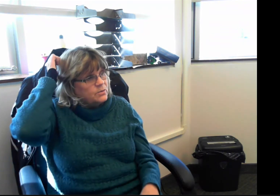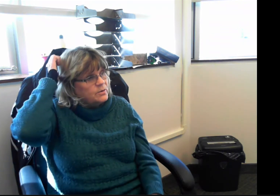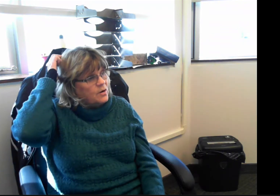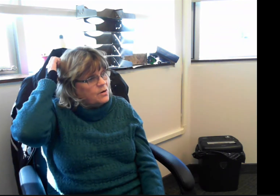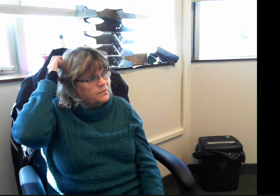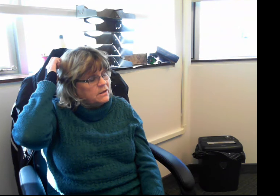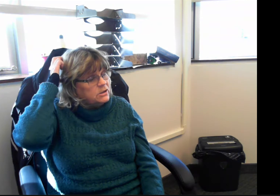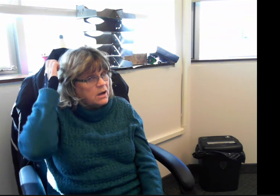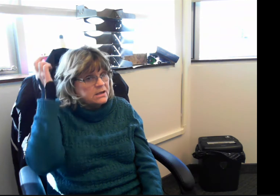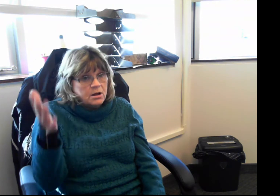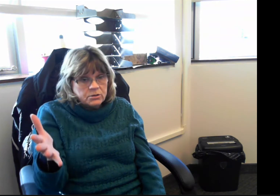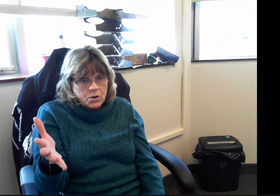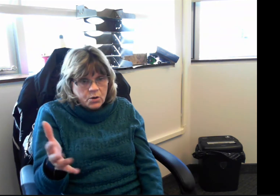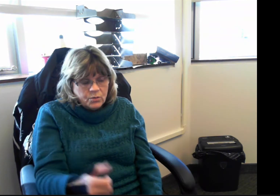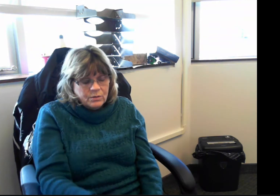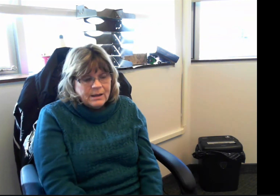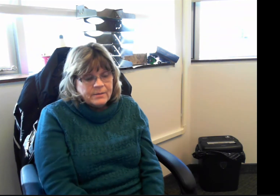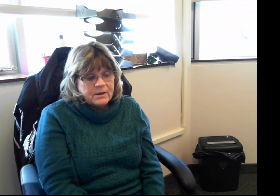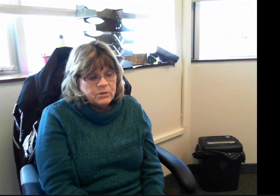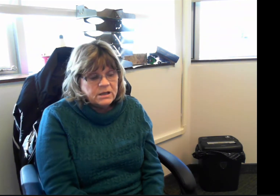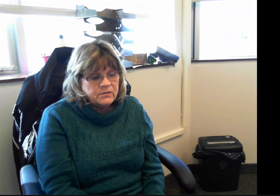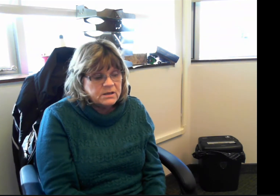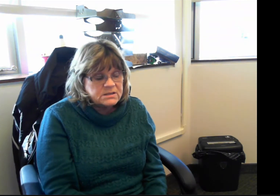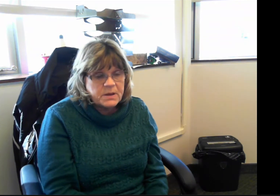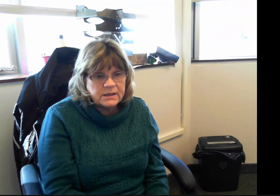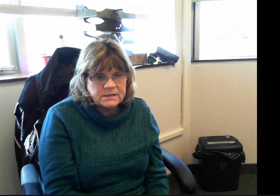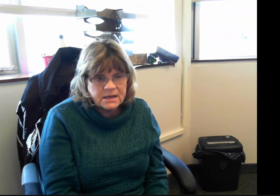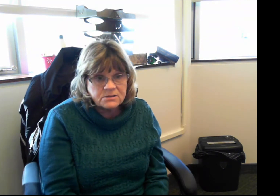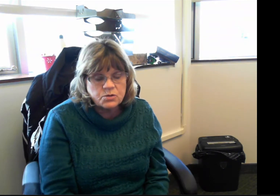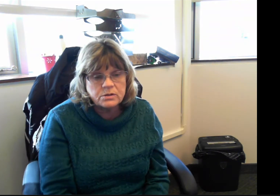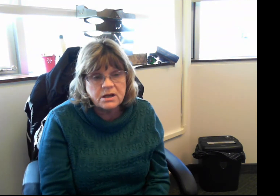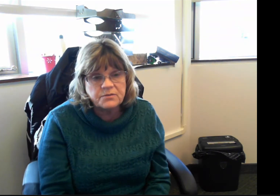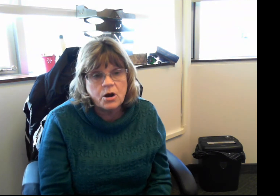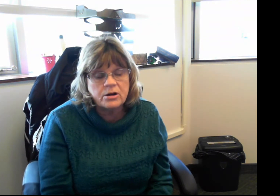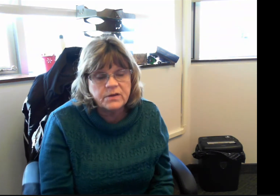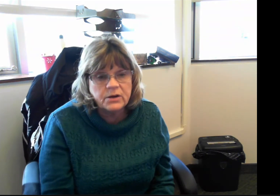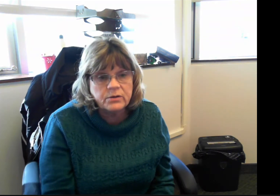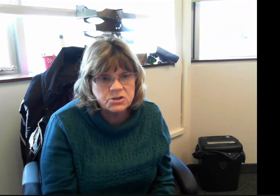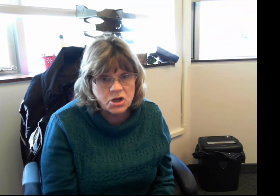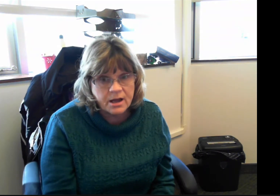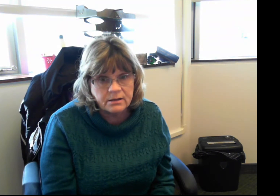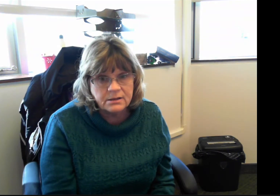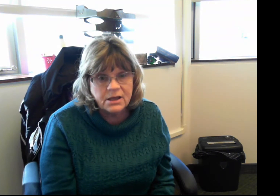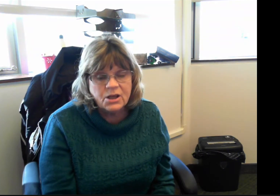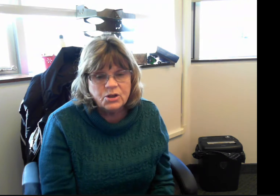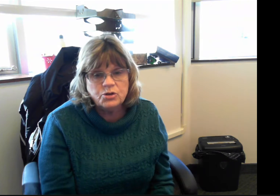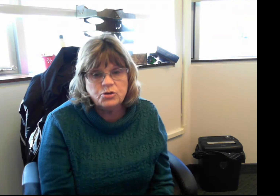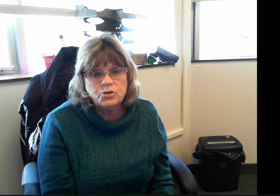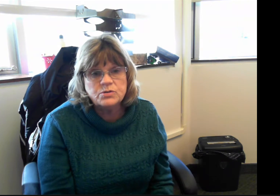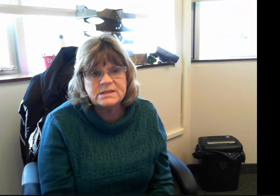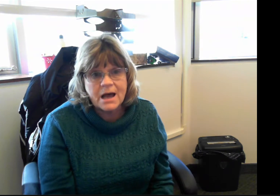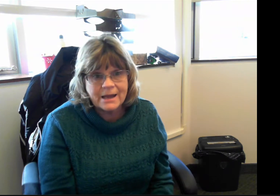So hopefully you guys all know that when giving a spelling test to a deaf or hard of hearing child, you